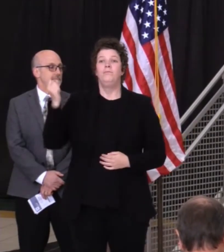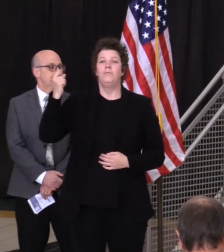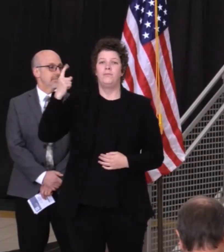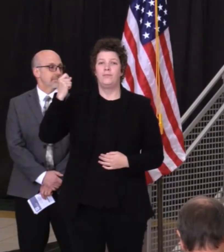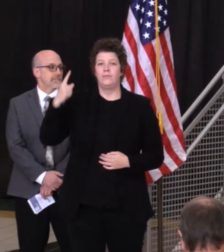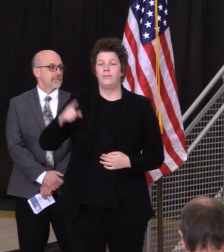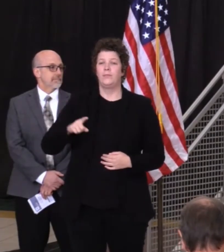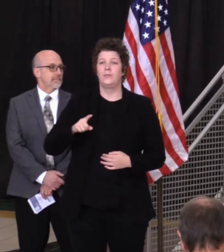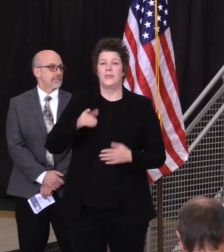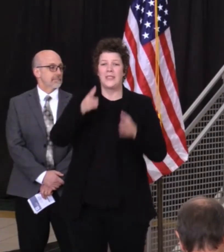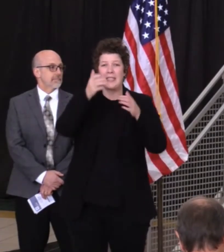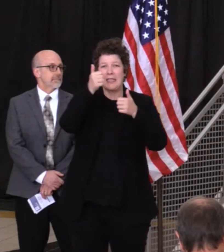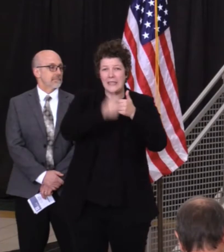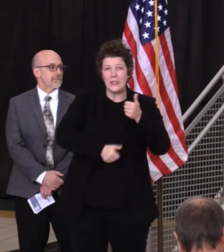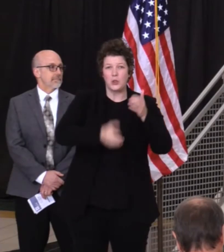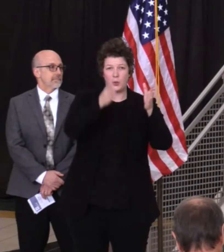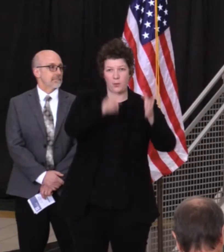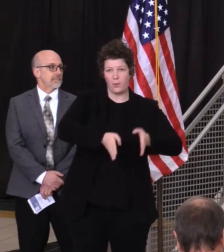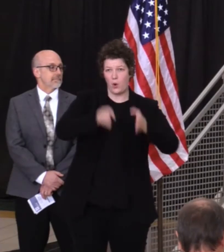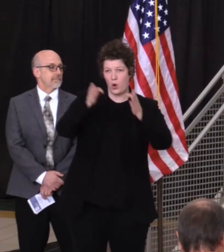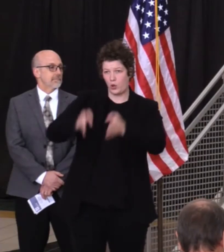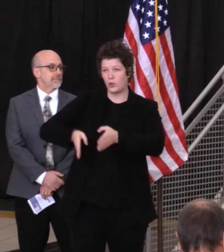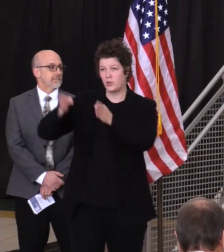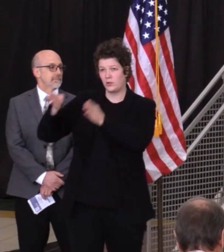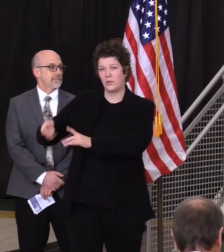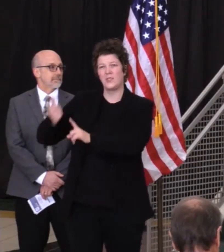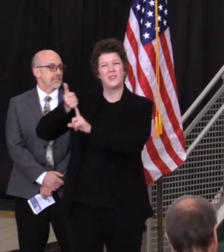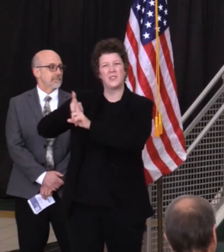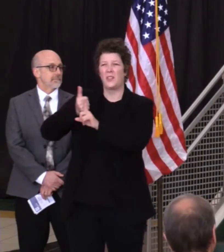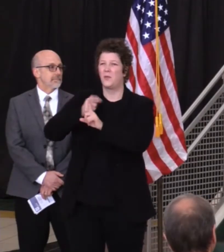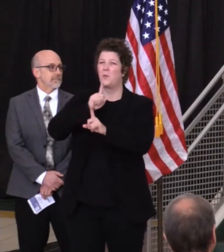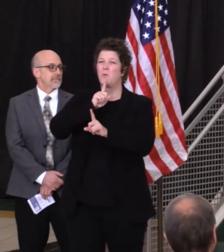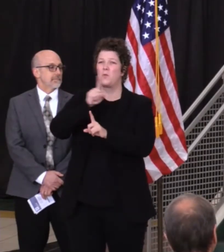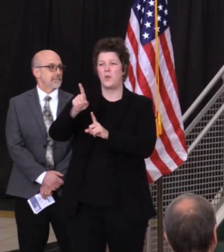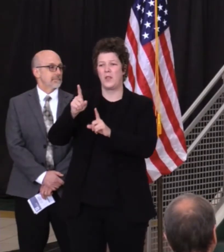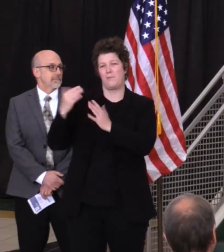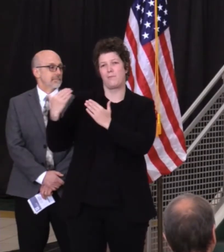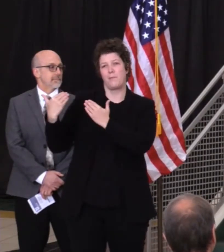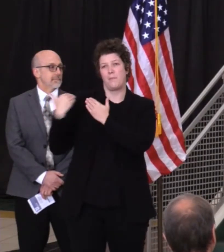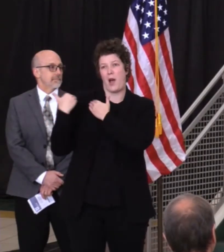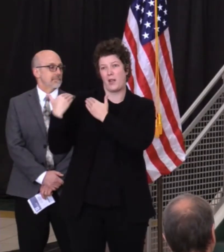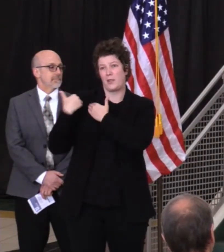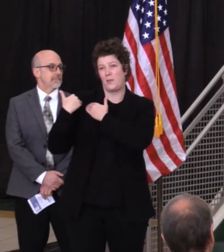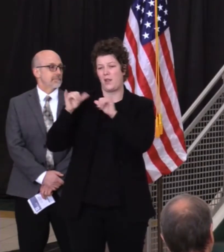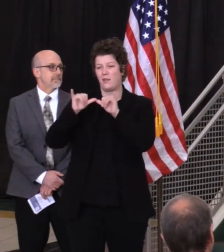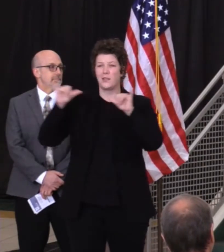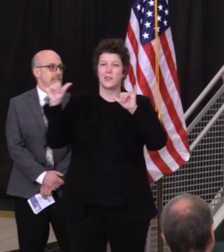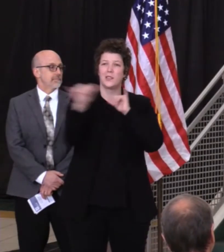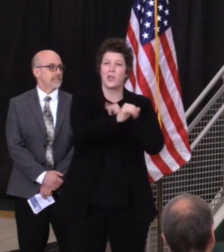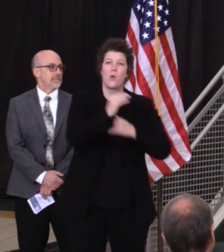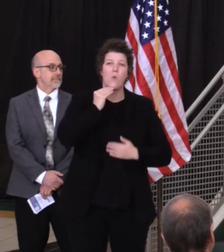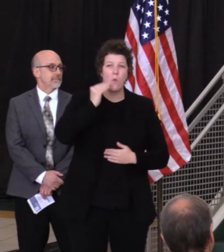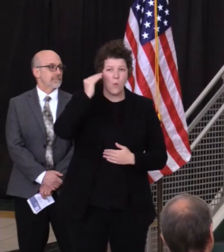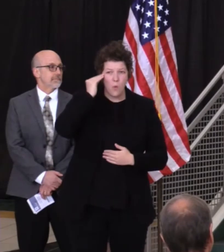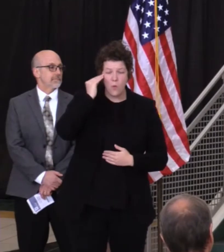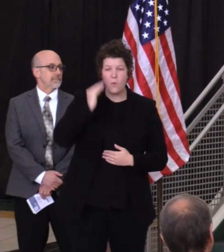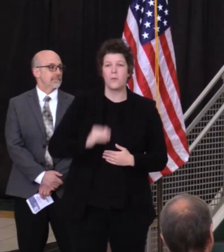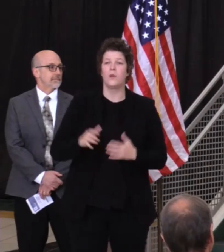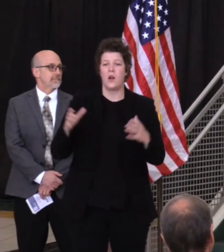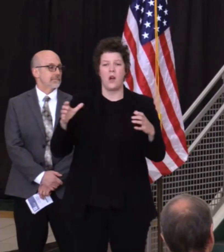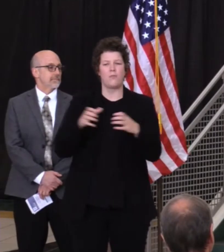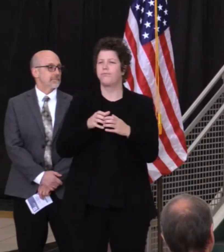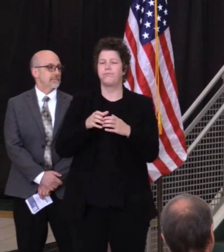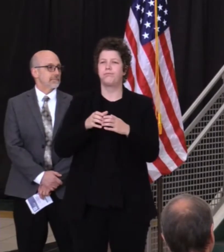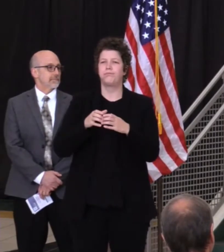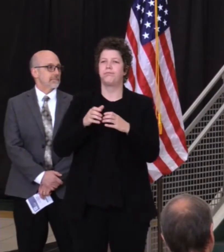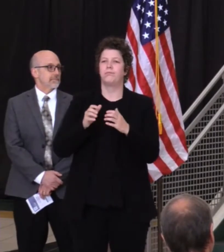must individually have and take responsibility to stay at home, to stay away, to do your part,